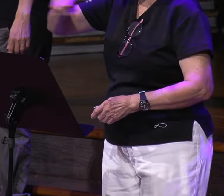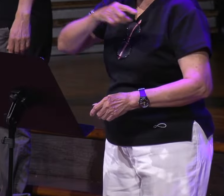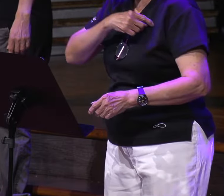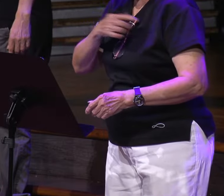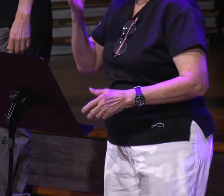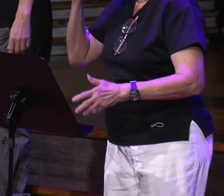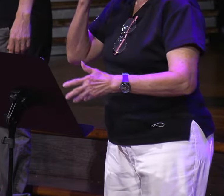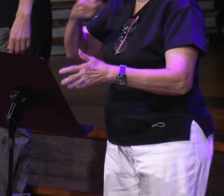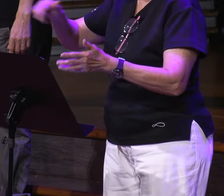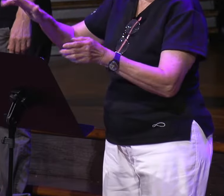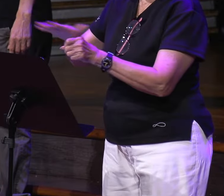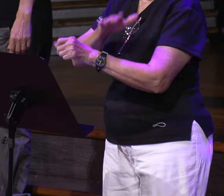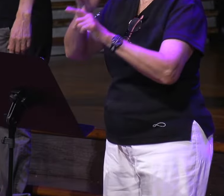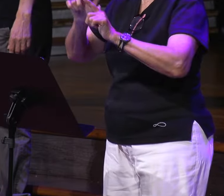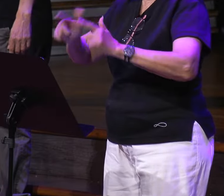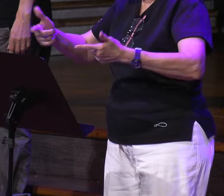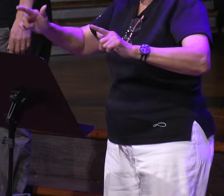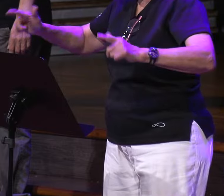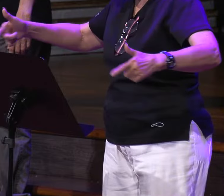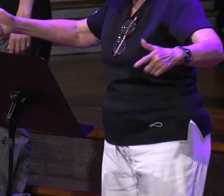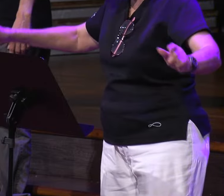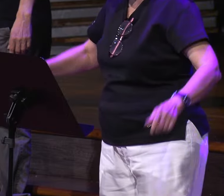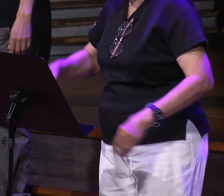with this beautiful language.